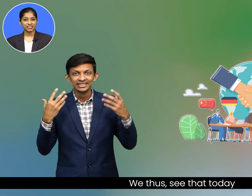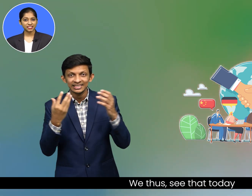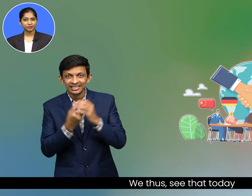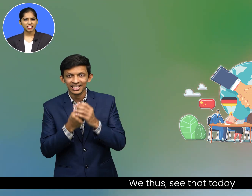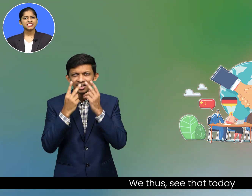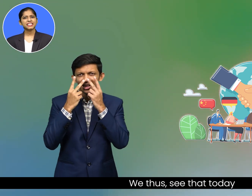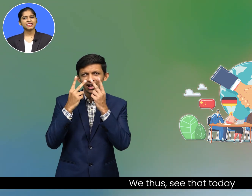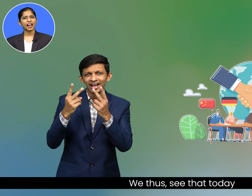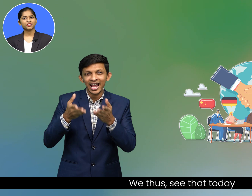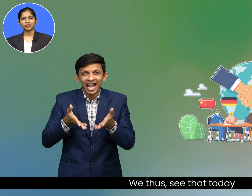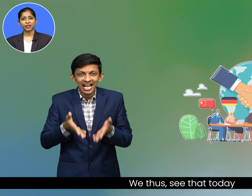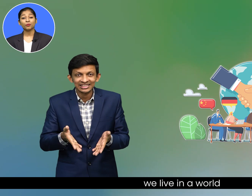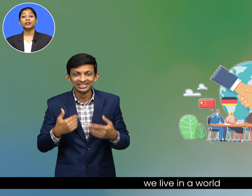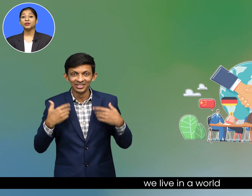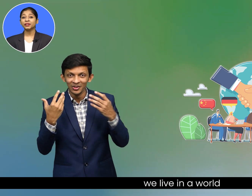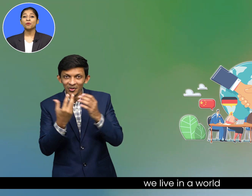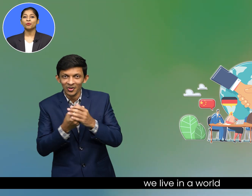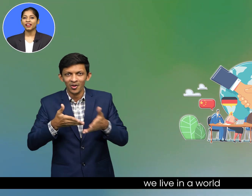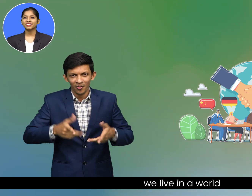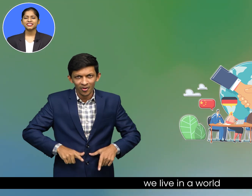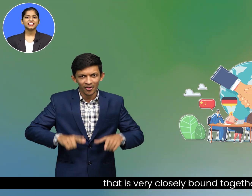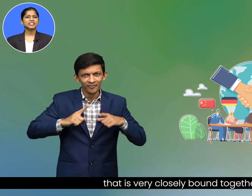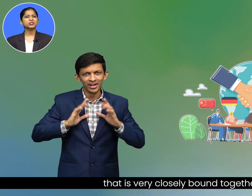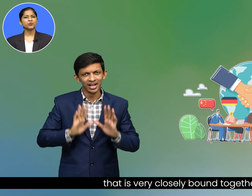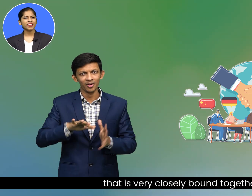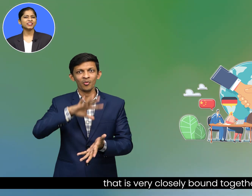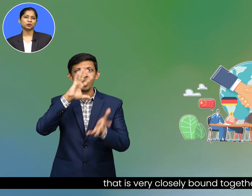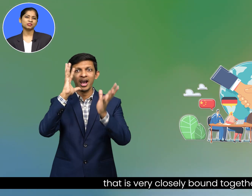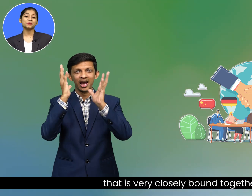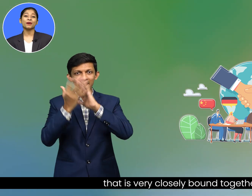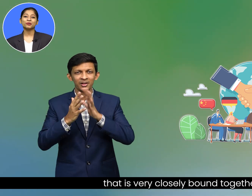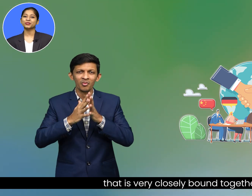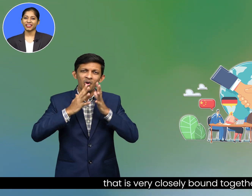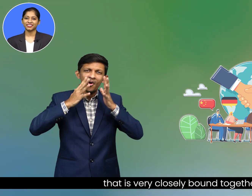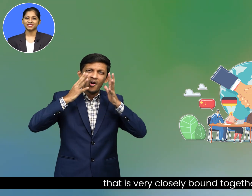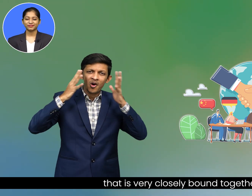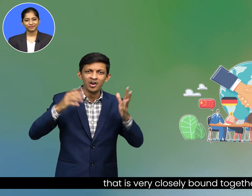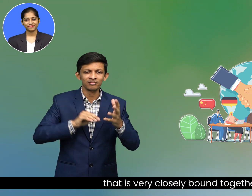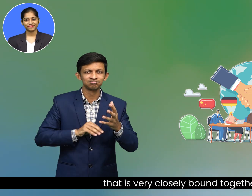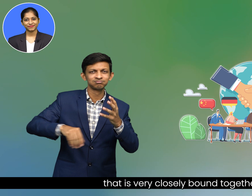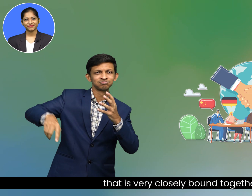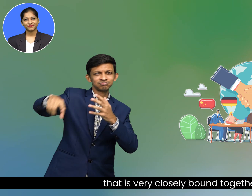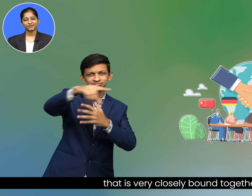We thus see that today we live in a world that is very closely bound together.